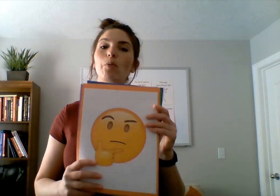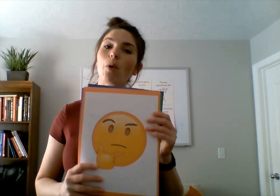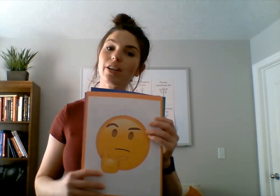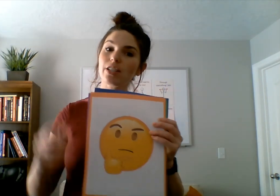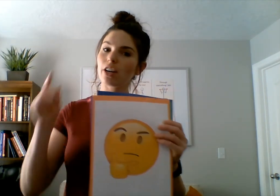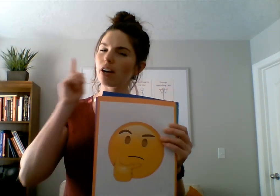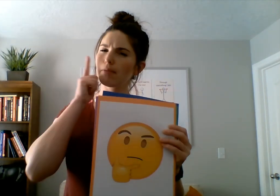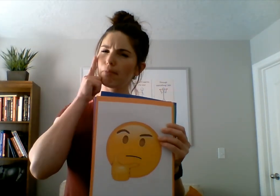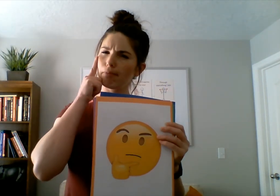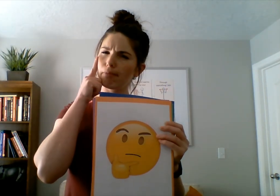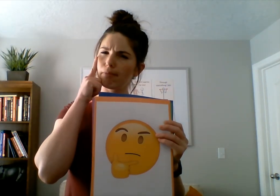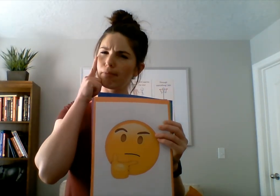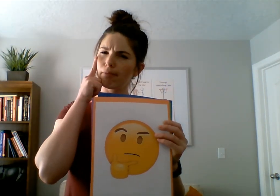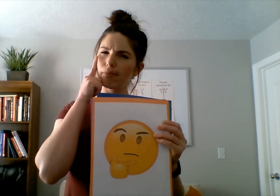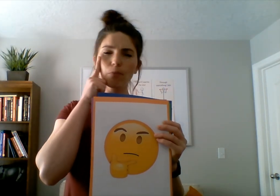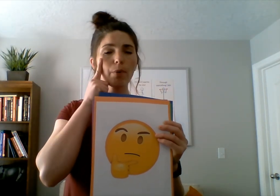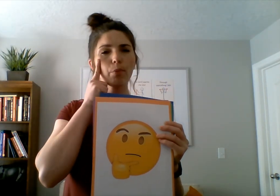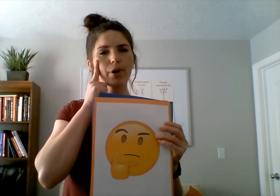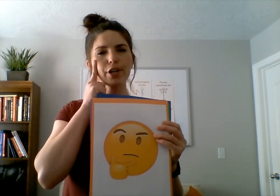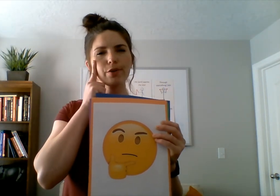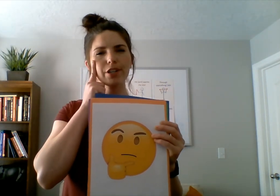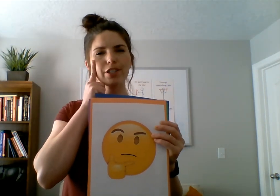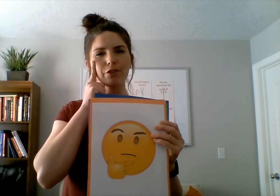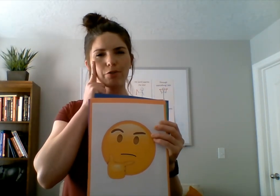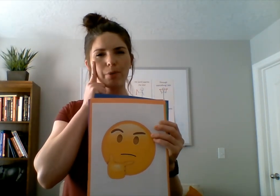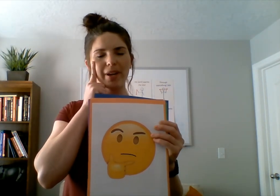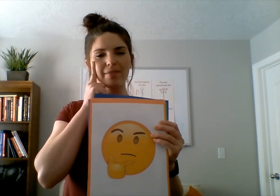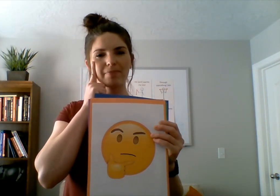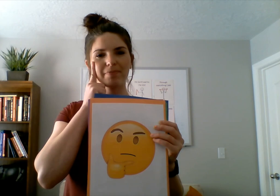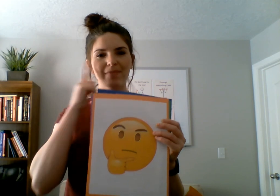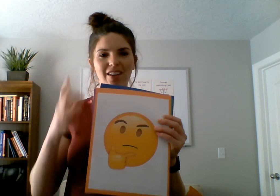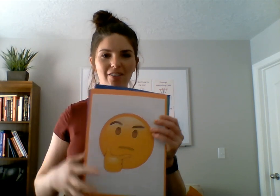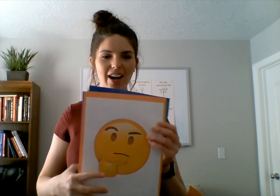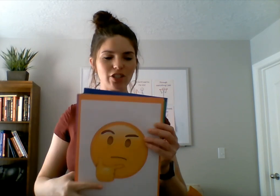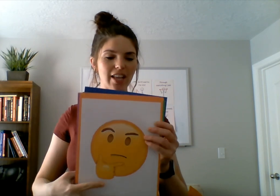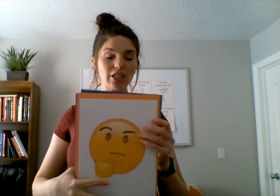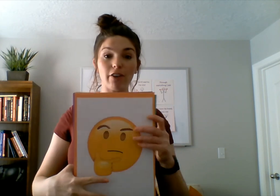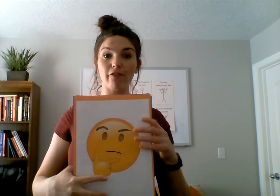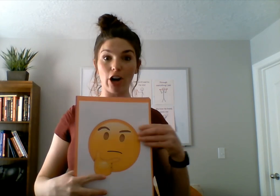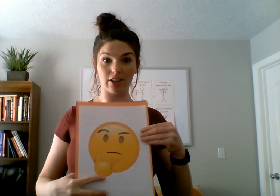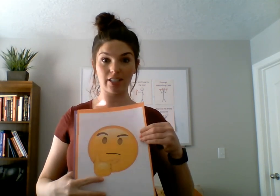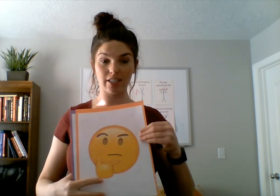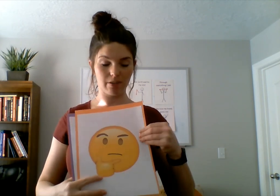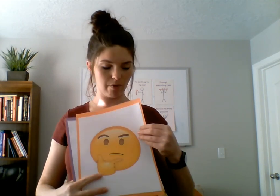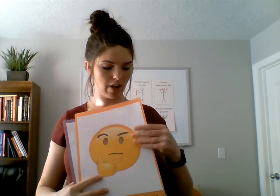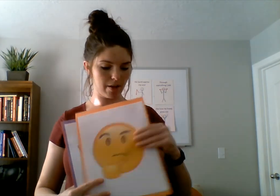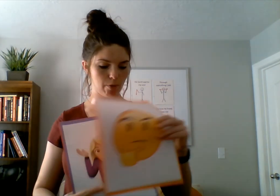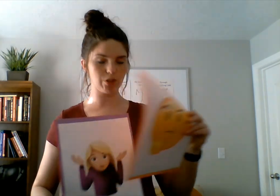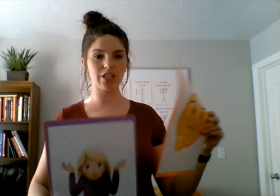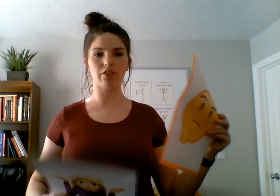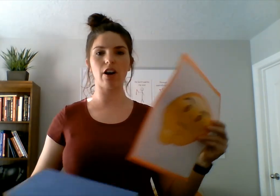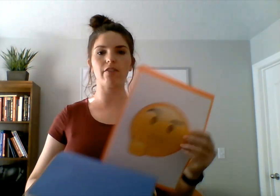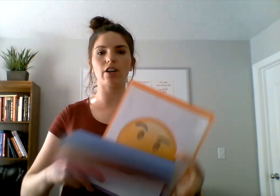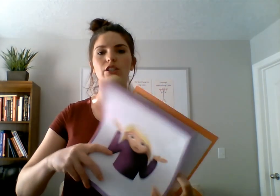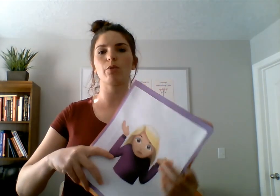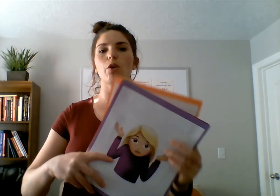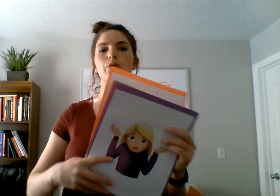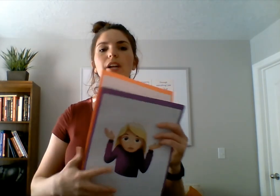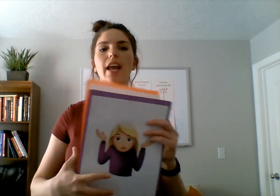wonder what more you could do for me. All right. So that's our verse. We've got emojis for our verse. So we'll go through it again.